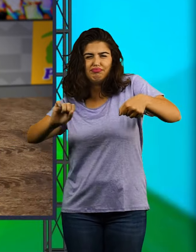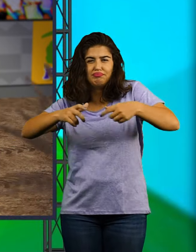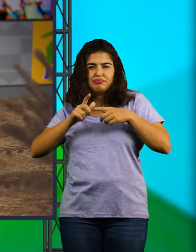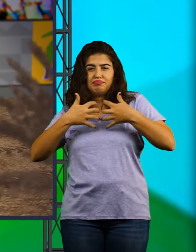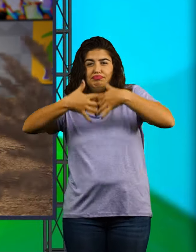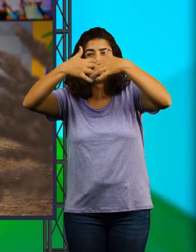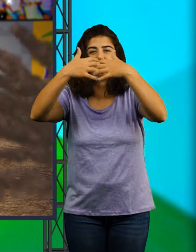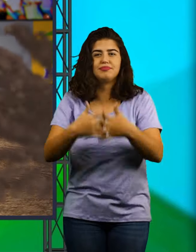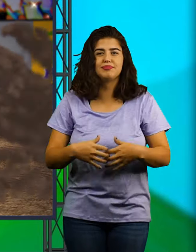Oops.